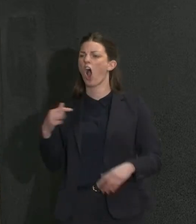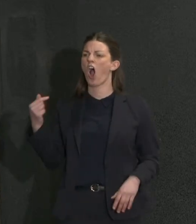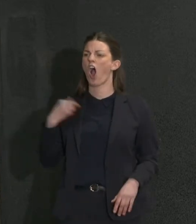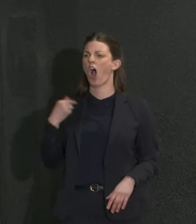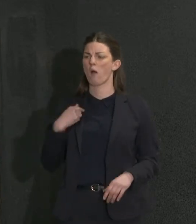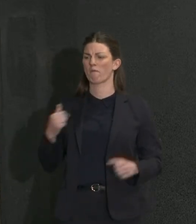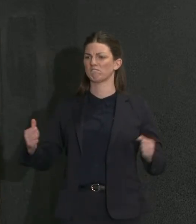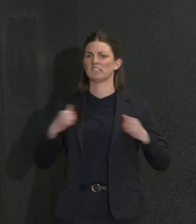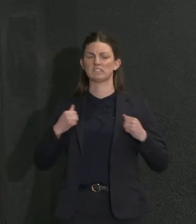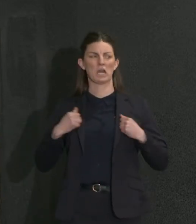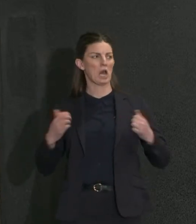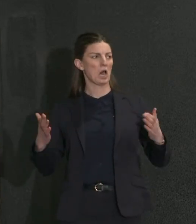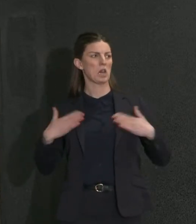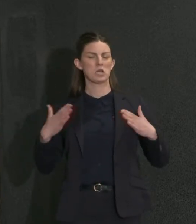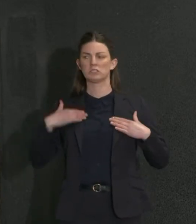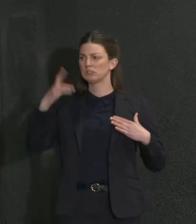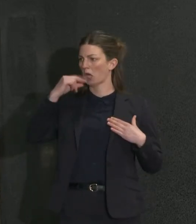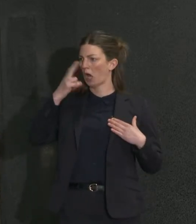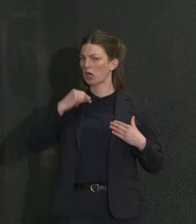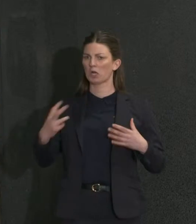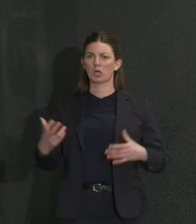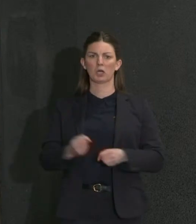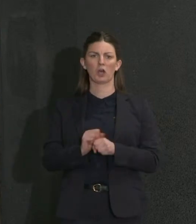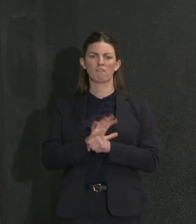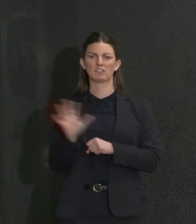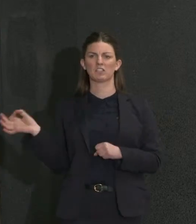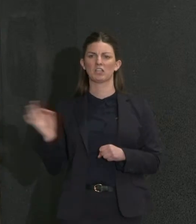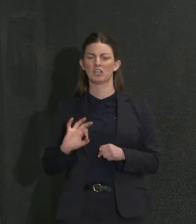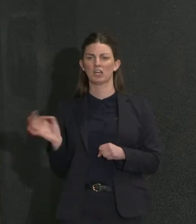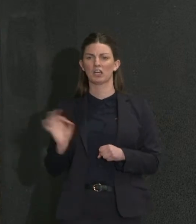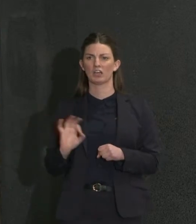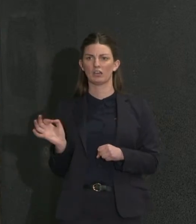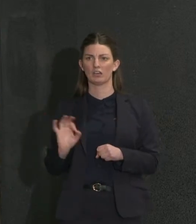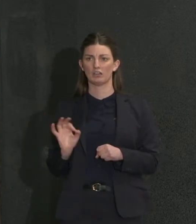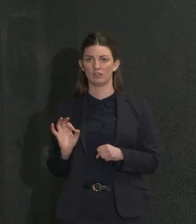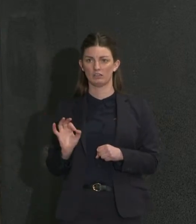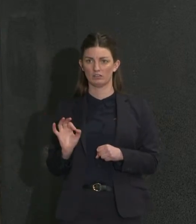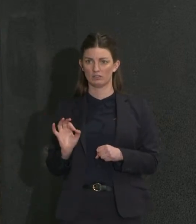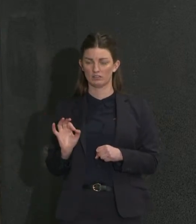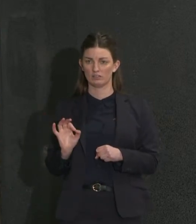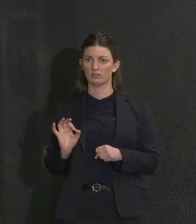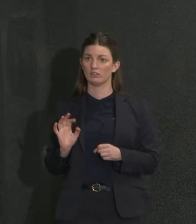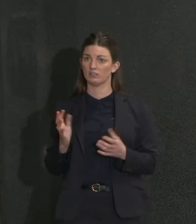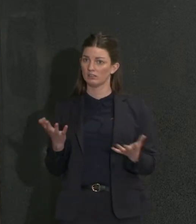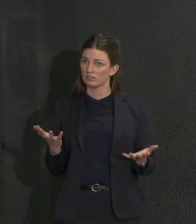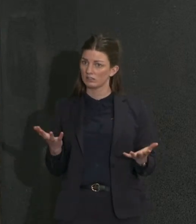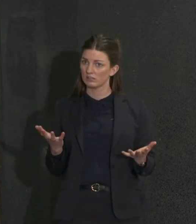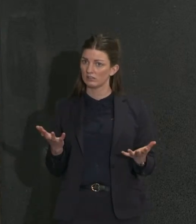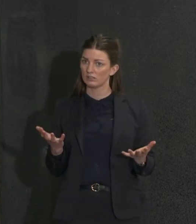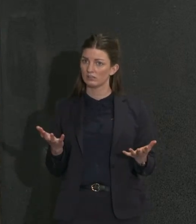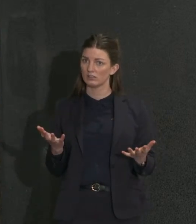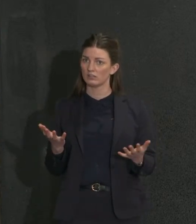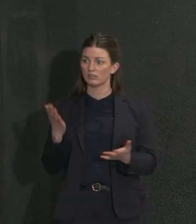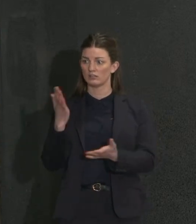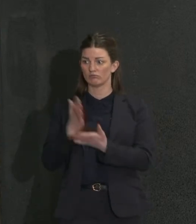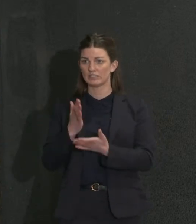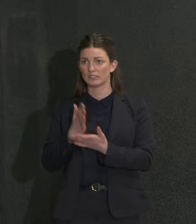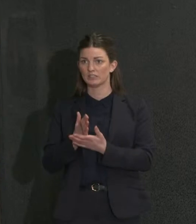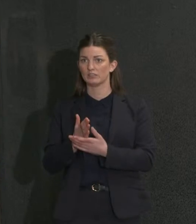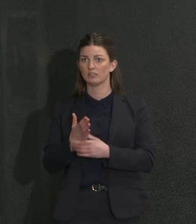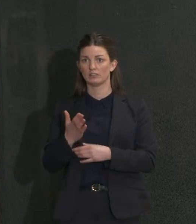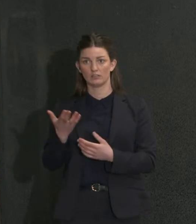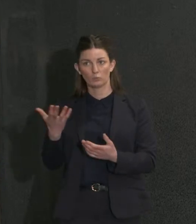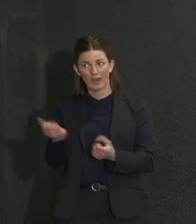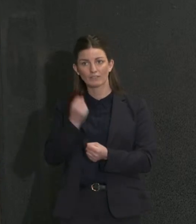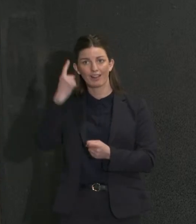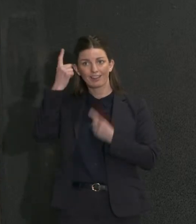COVID. Well, it's not just COVID patients who will struggle to find a machine to breathe, or a nurse that isn't furloughed to care for